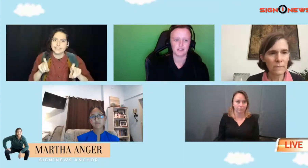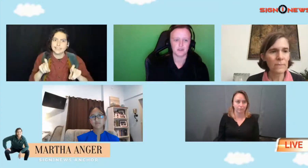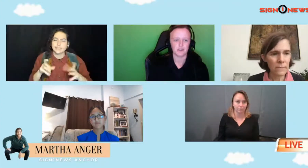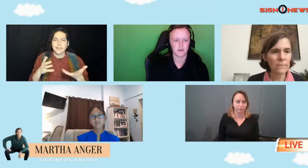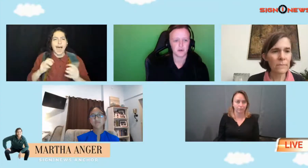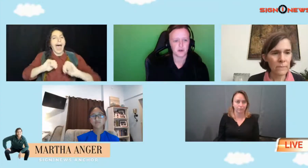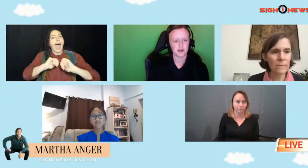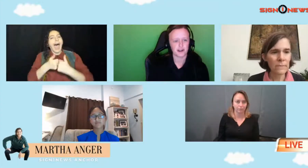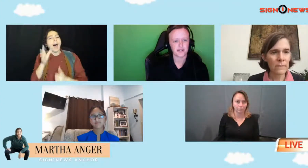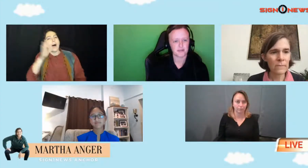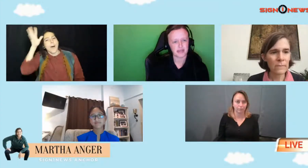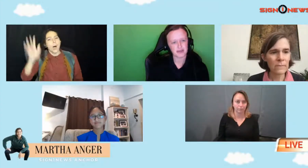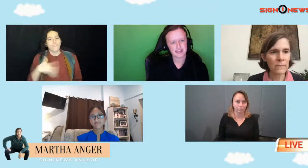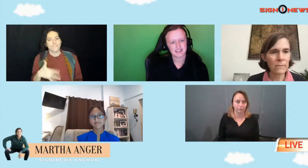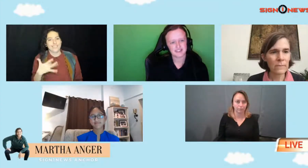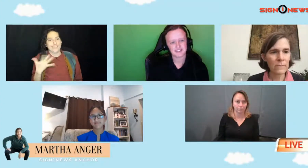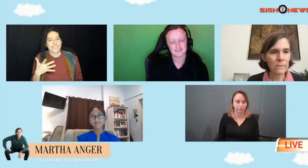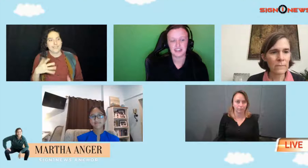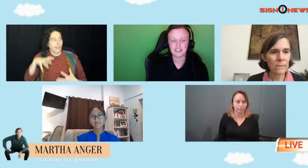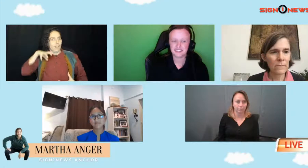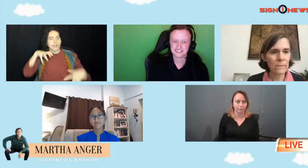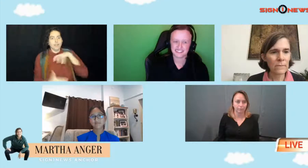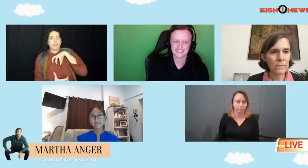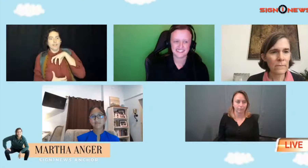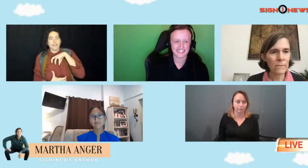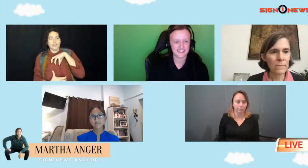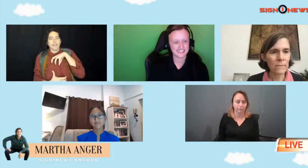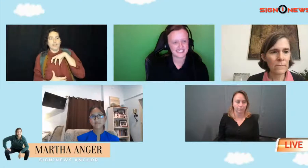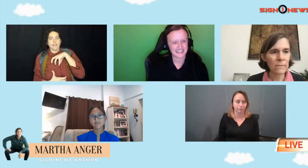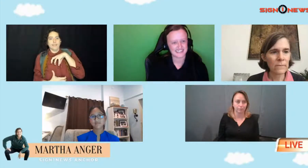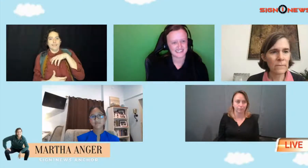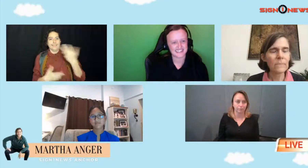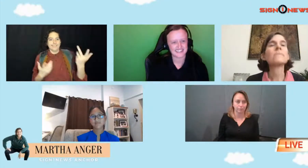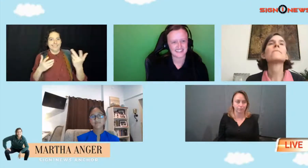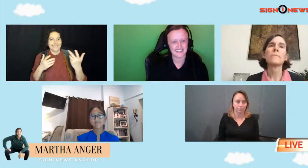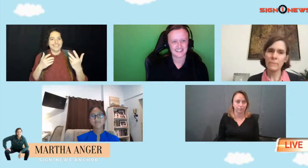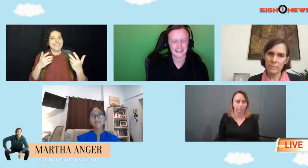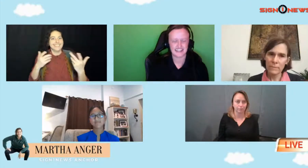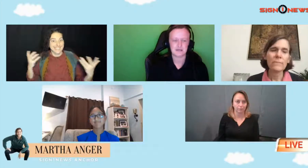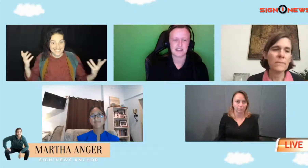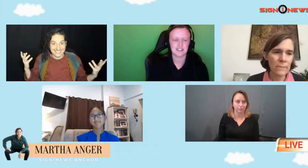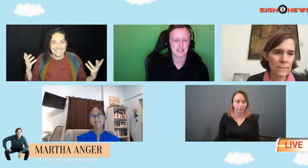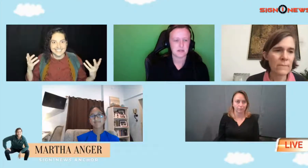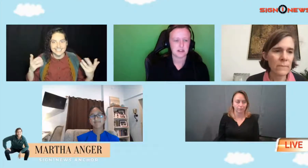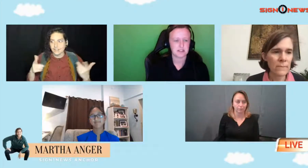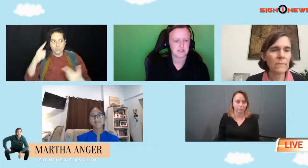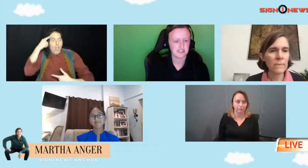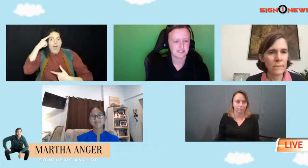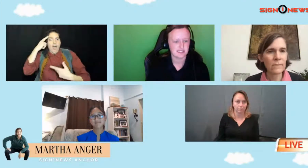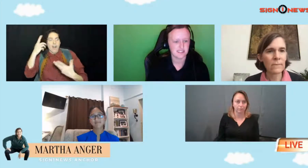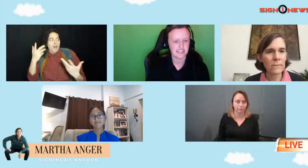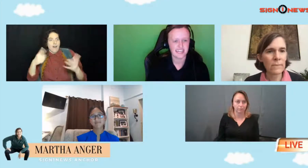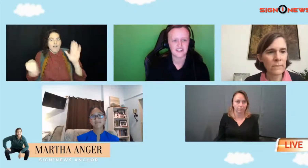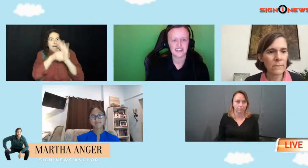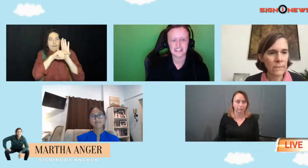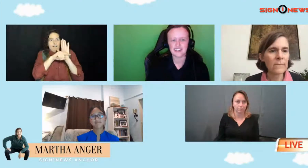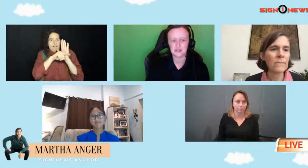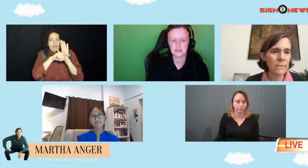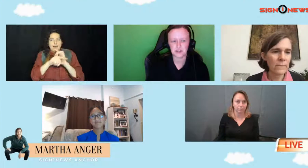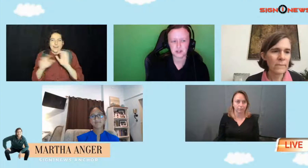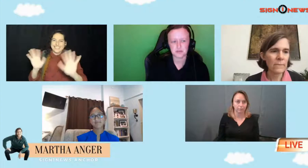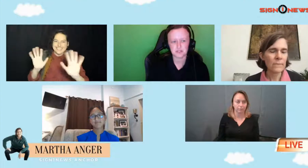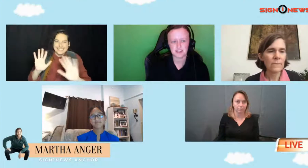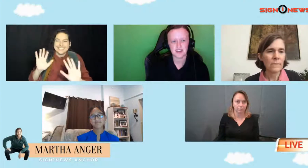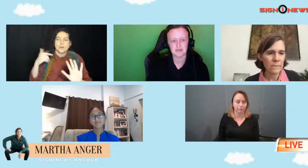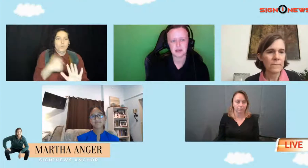but your baby has failed the hearing test. I can imagine how parents feel hearing it in